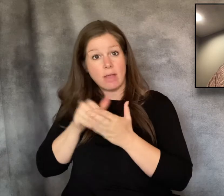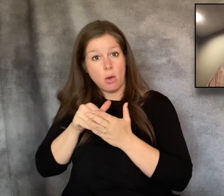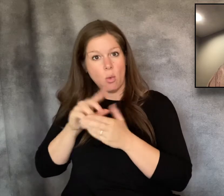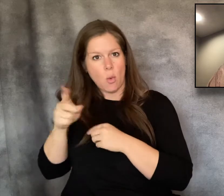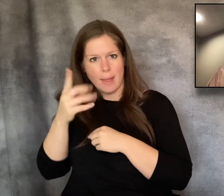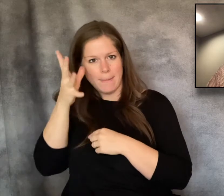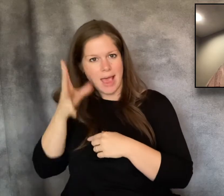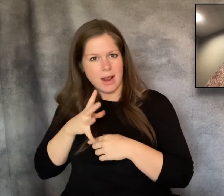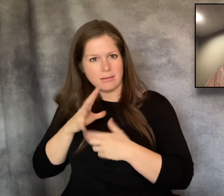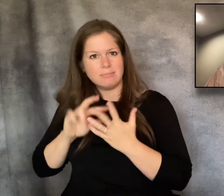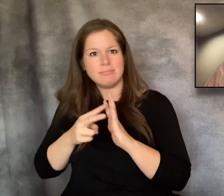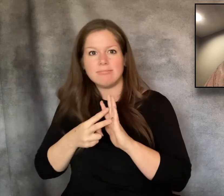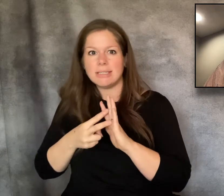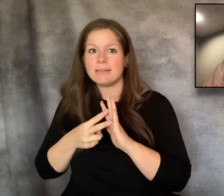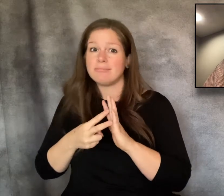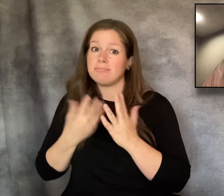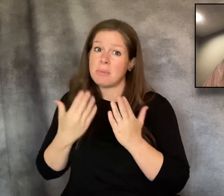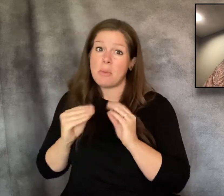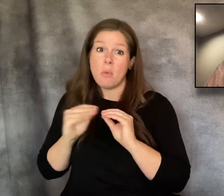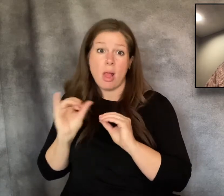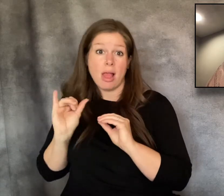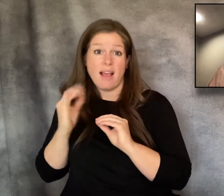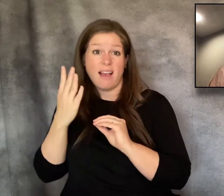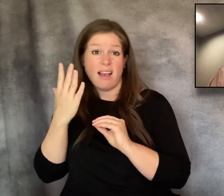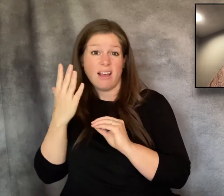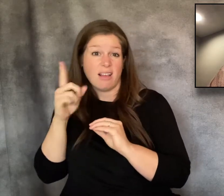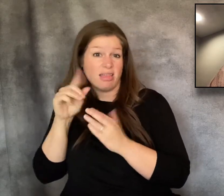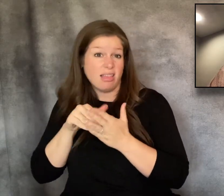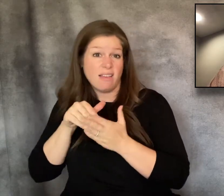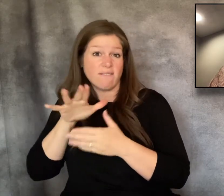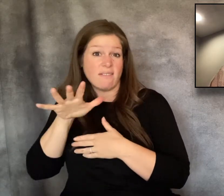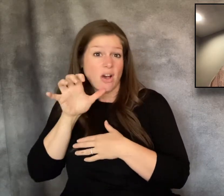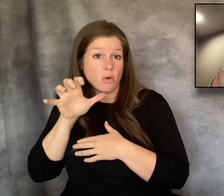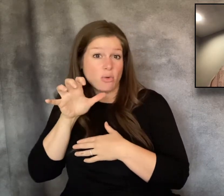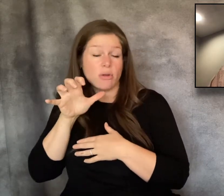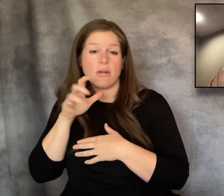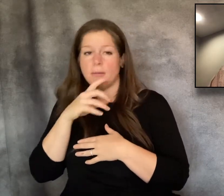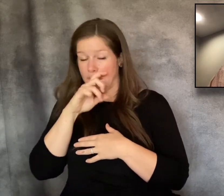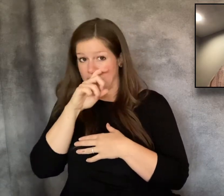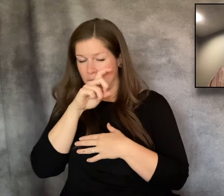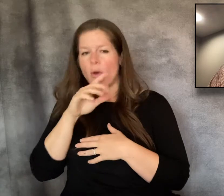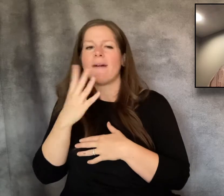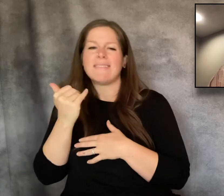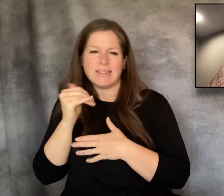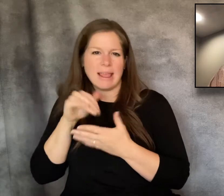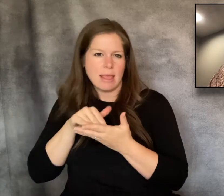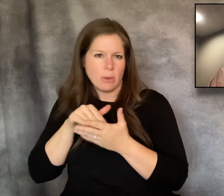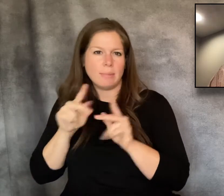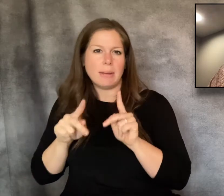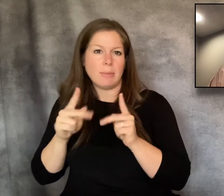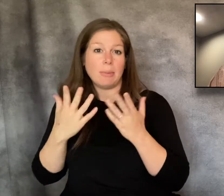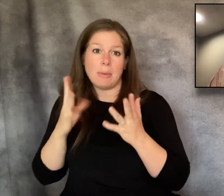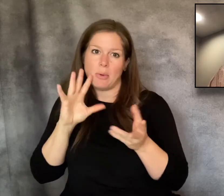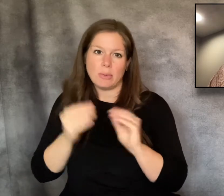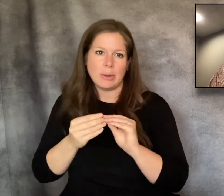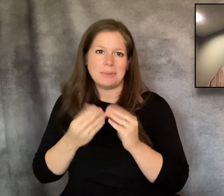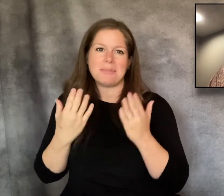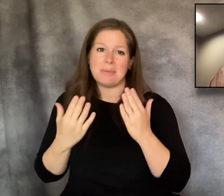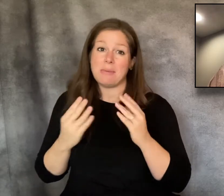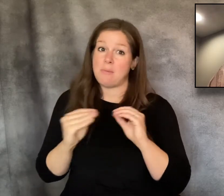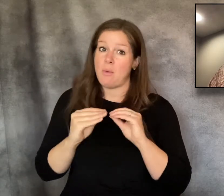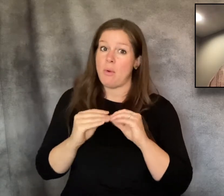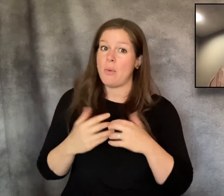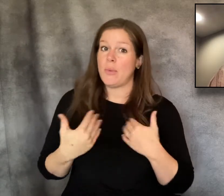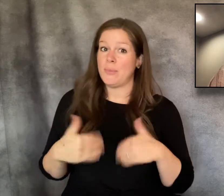So, we, in our humanity, we would love to know how that all played out. Of course, it's an astonishing thing to do,